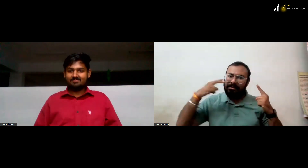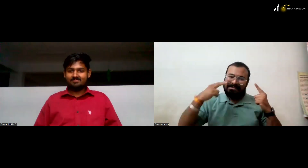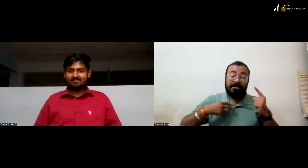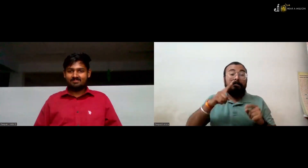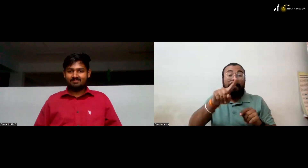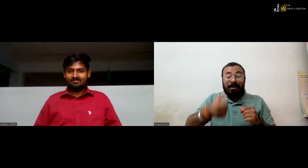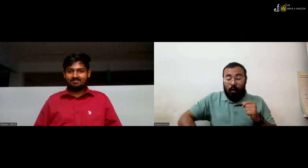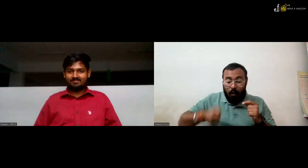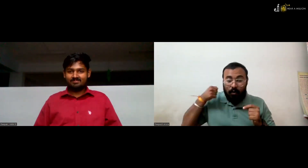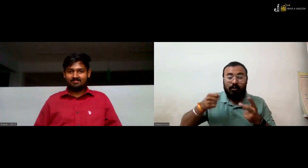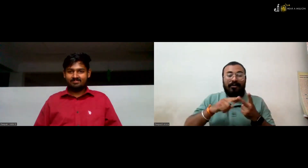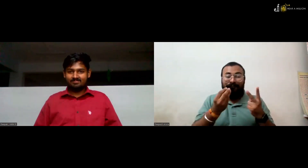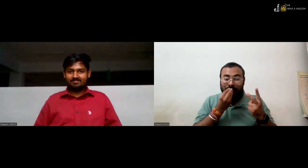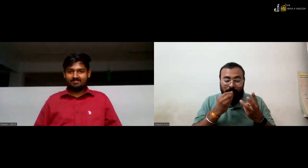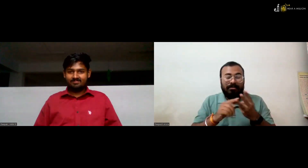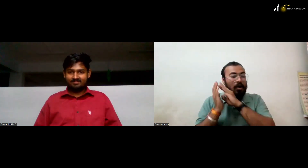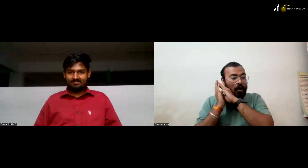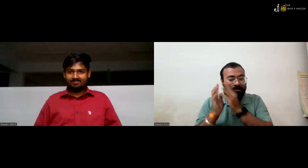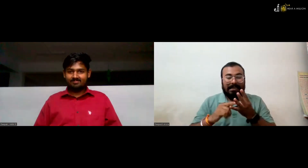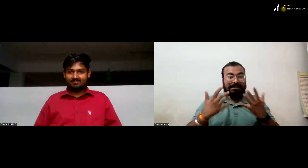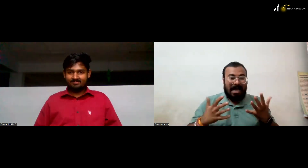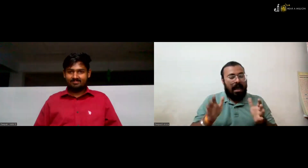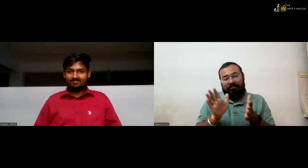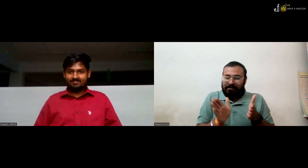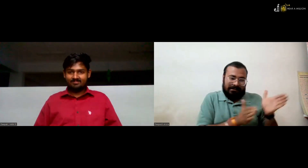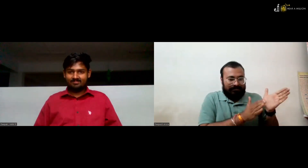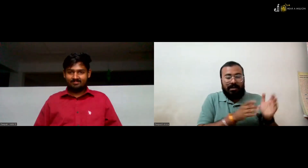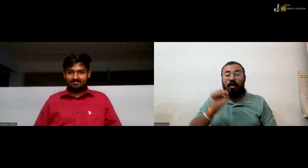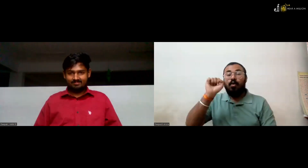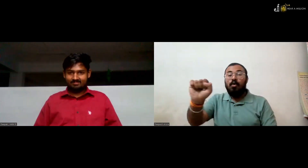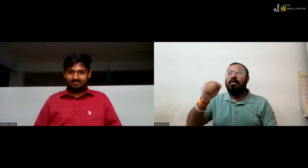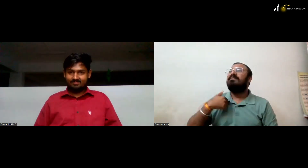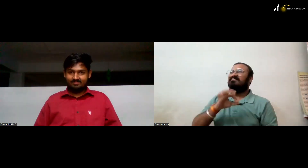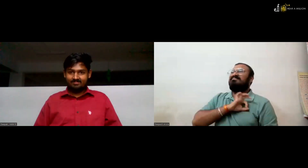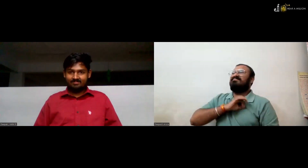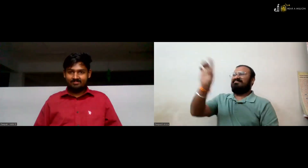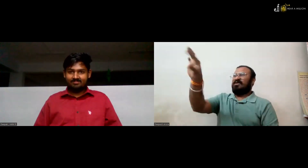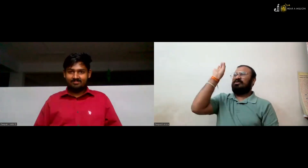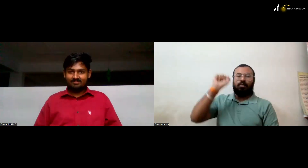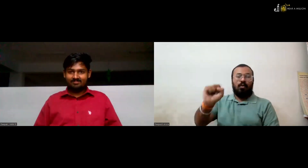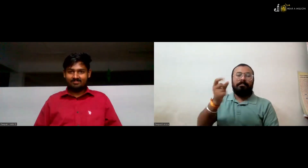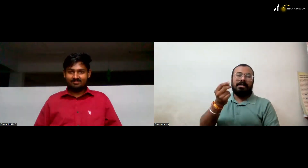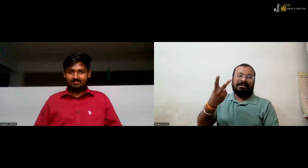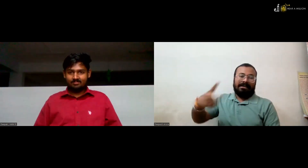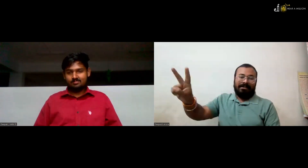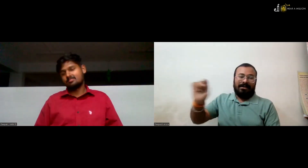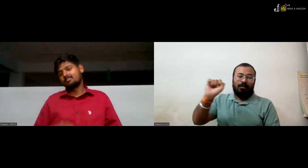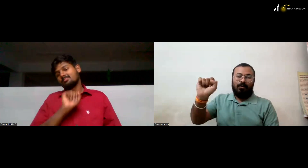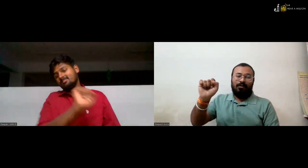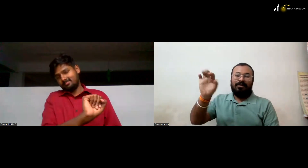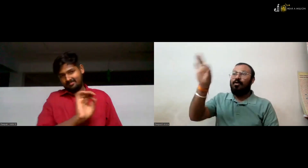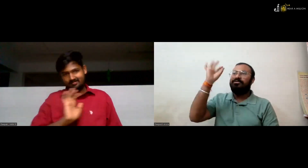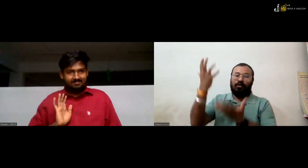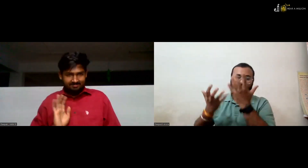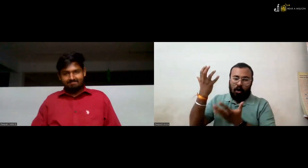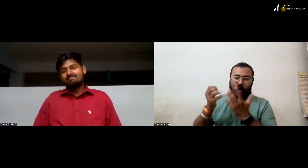well. So if if you have to take the auto and hotels and you have to book that is going to separately. But if you would